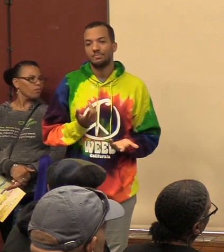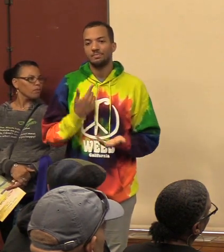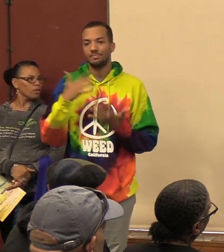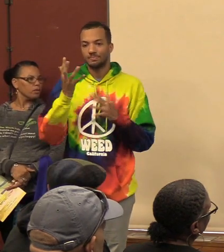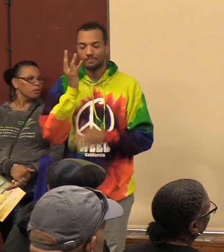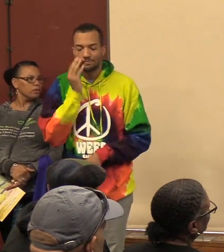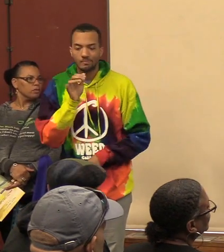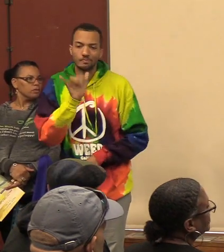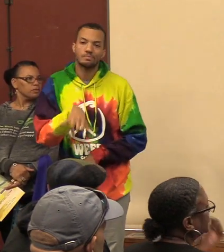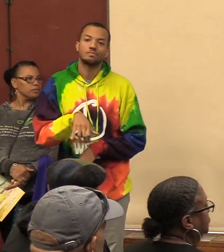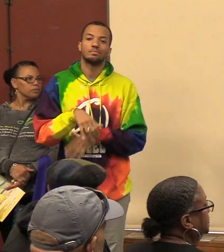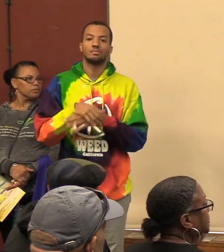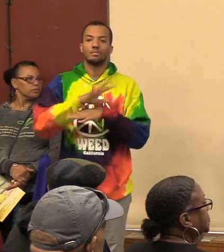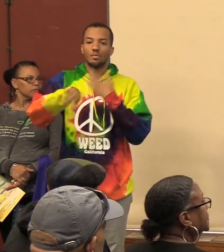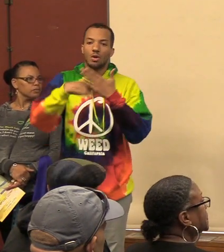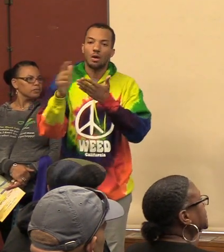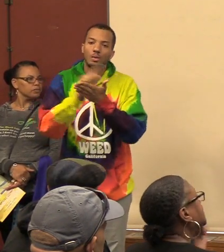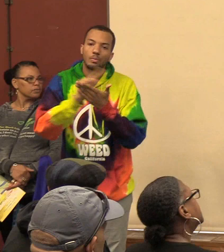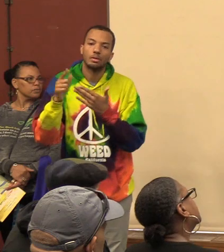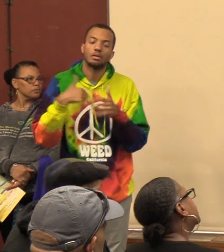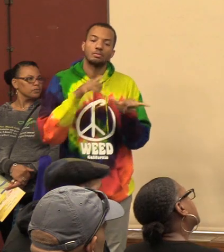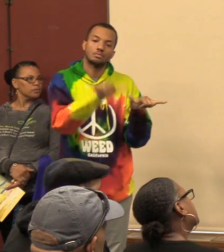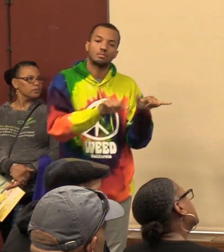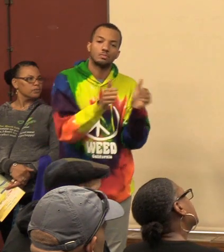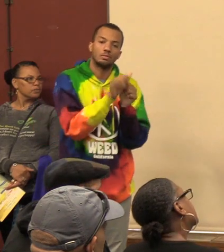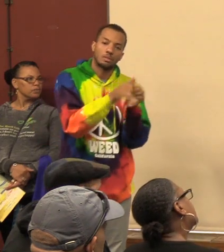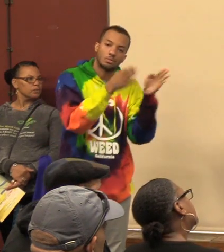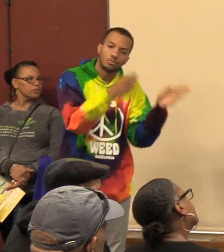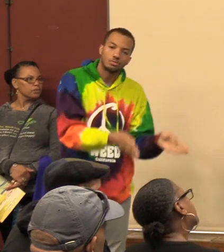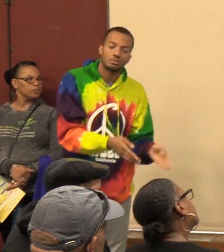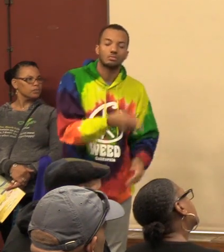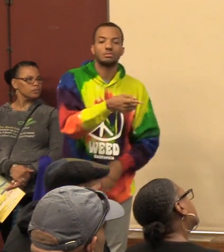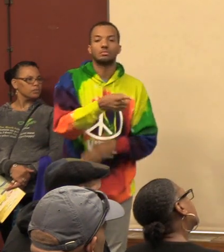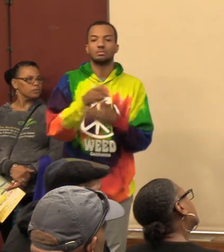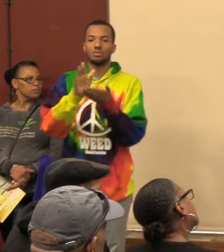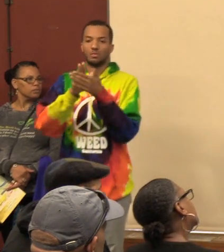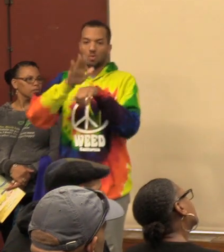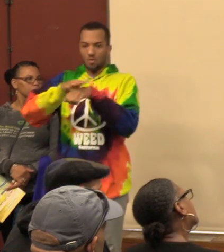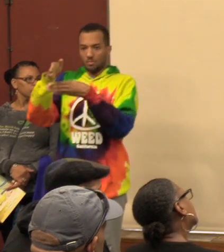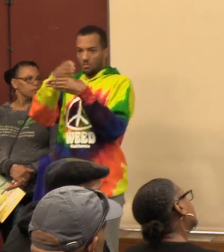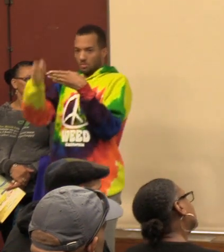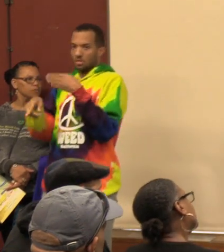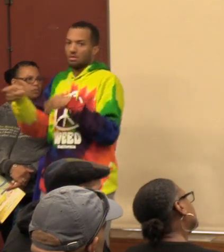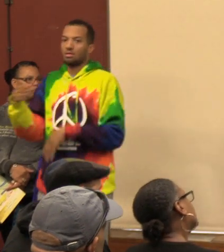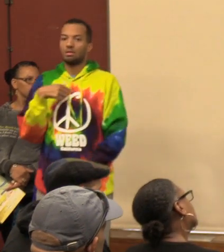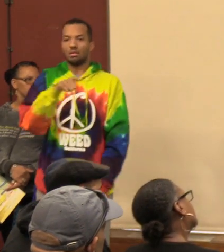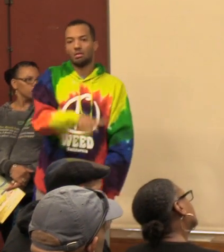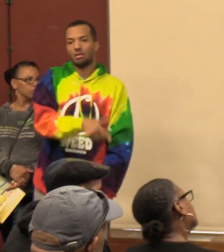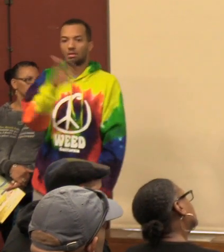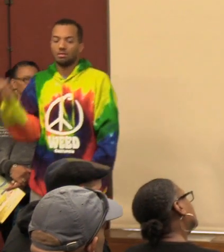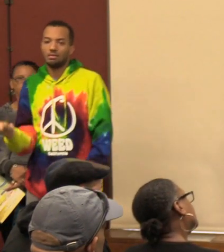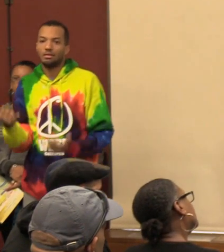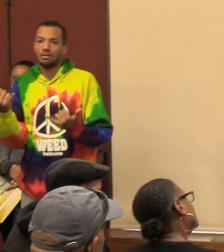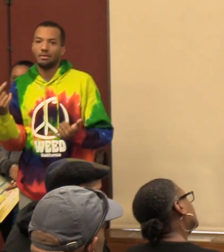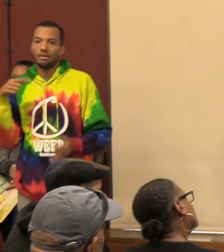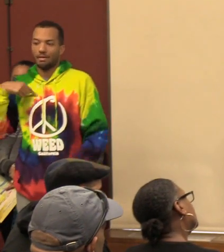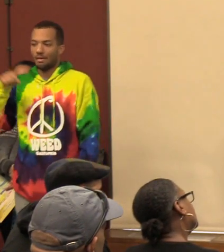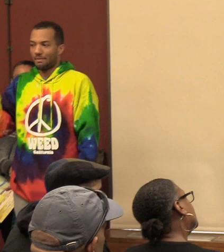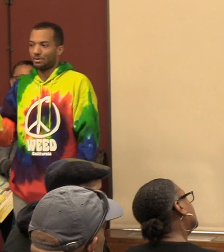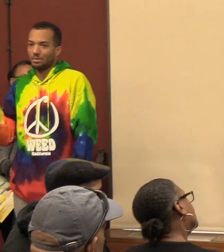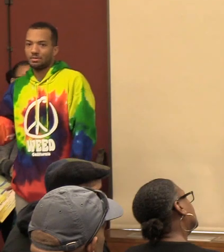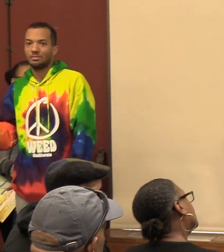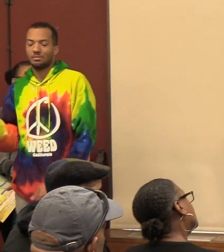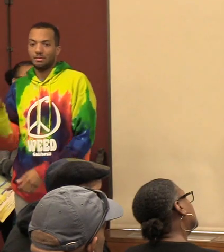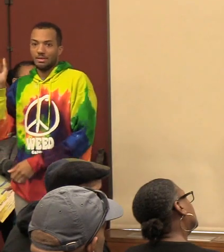I would be there all week long with that person. And then on the weekends, I had to now be with the person that